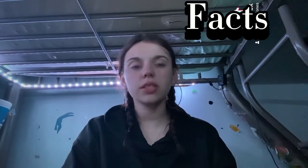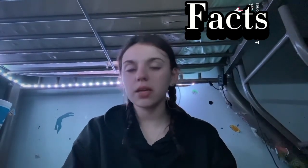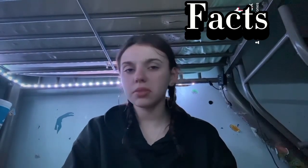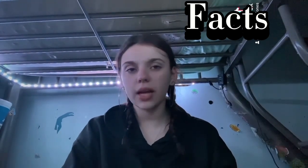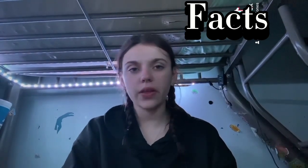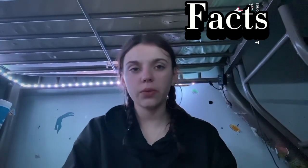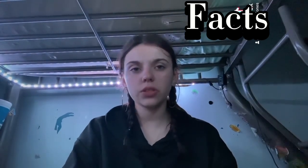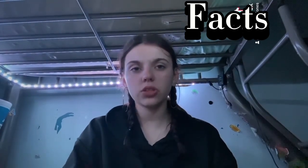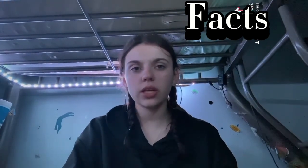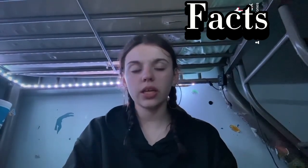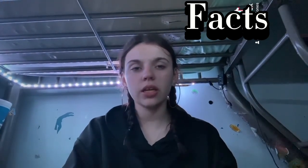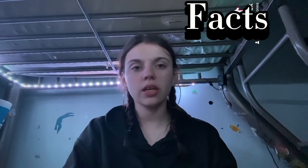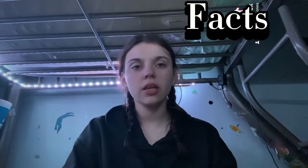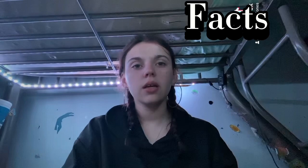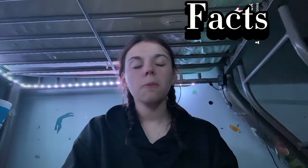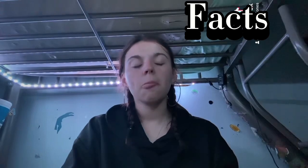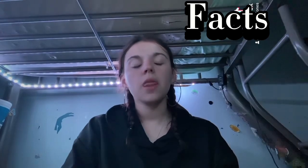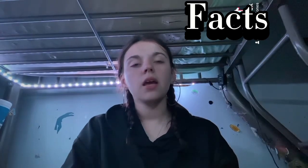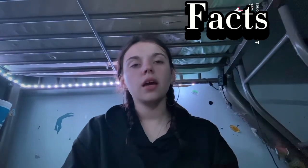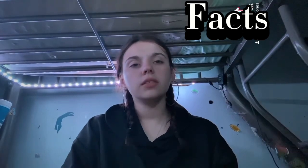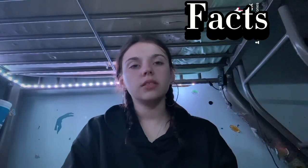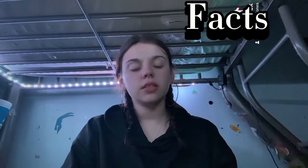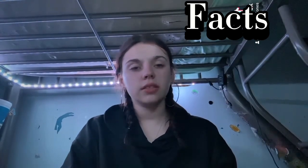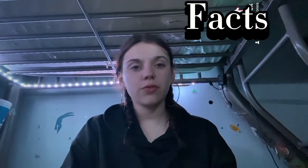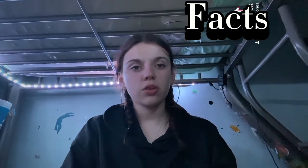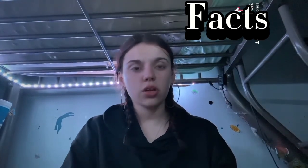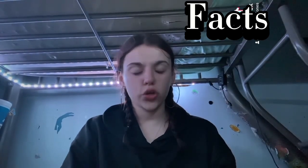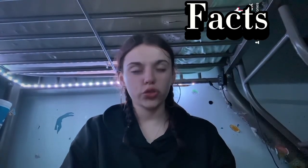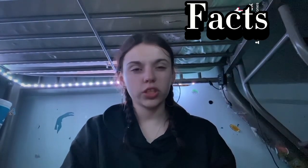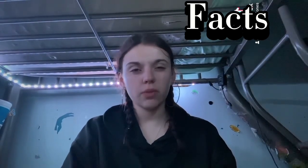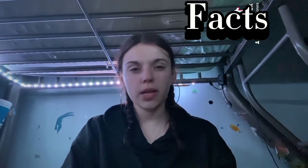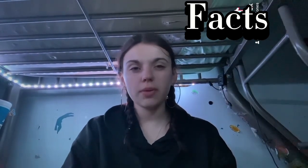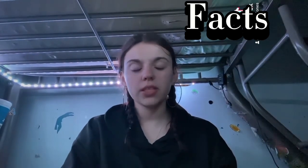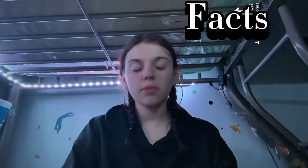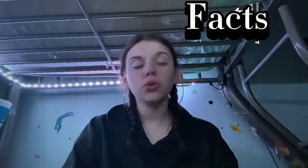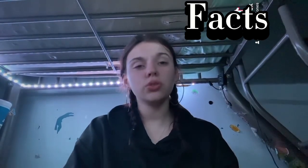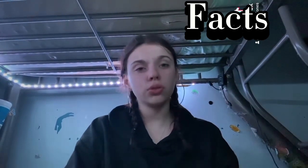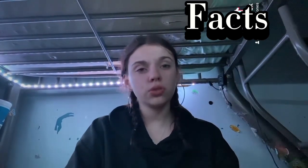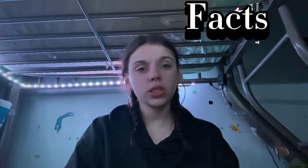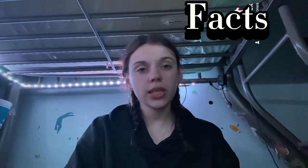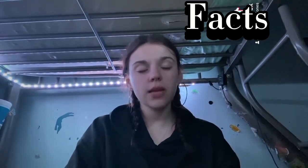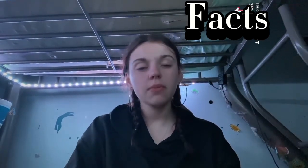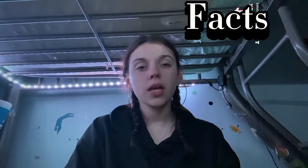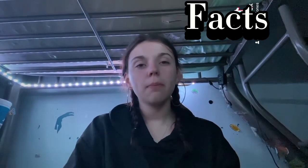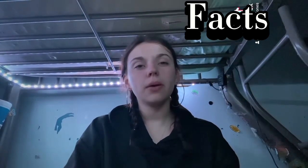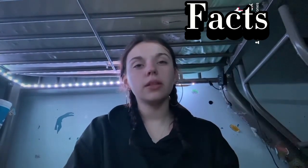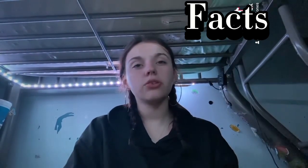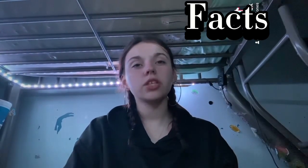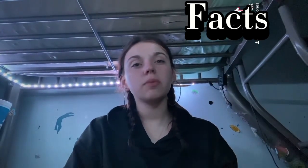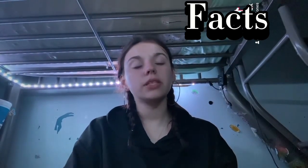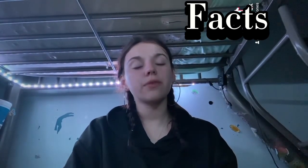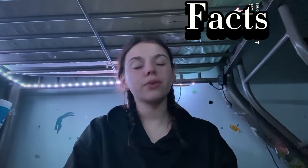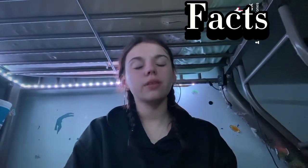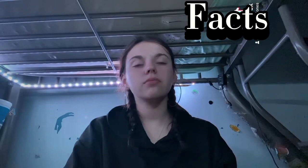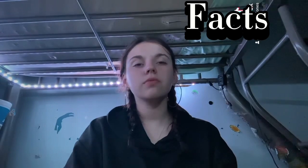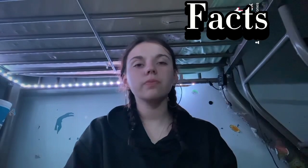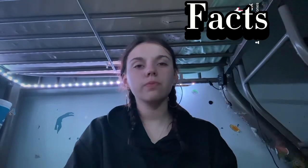same sign language in a different countries. There may be some who use the same, but there's going to be different